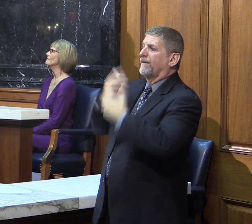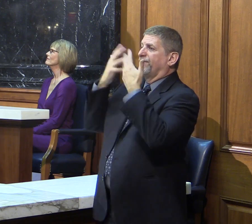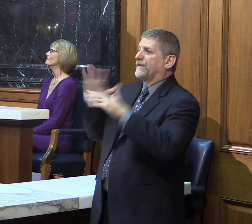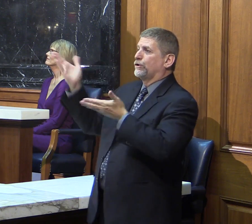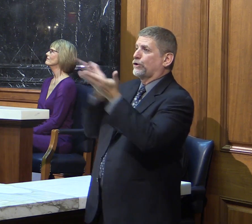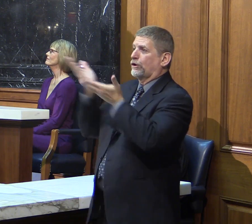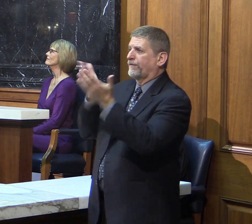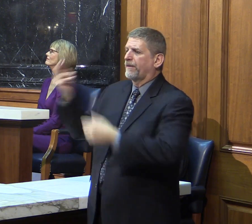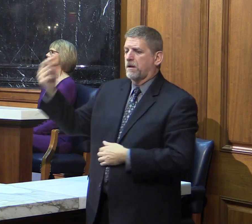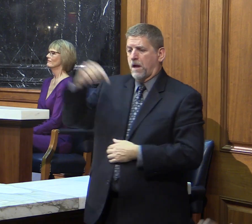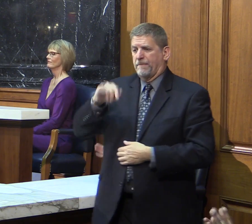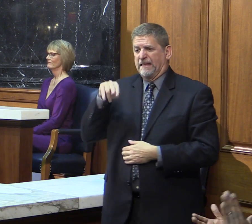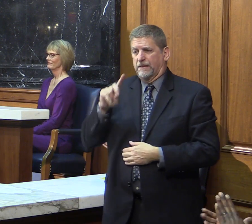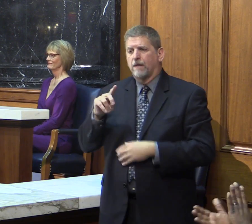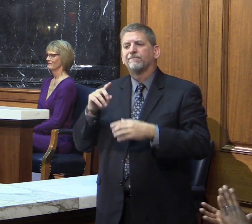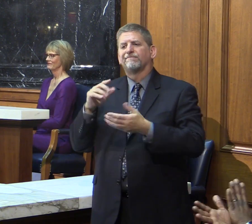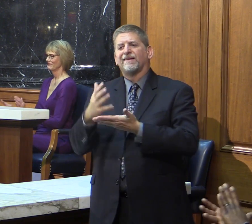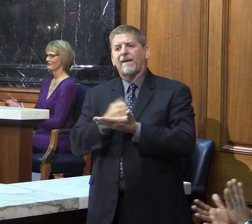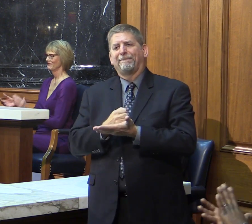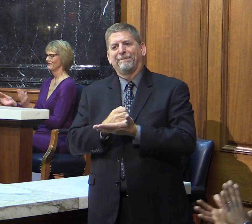These 5 buildings.